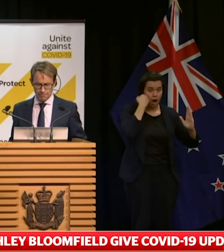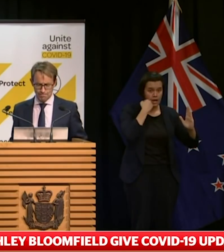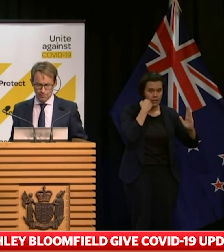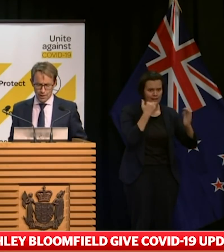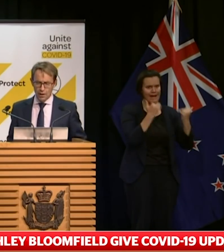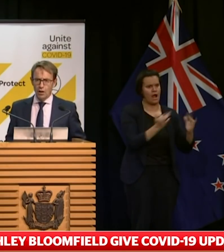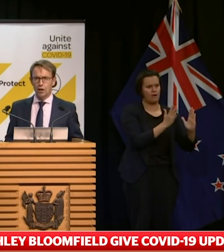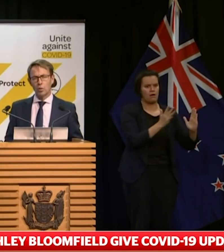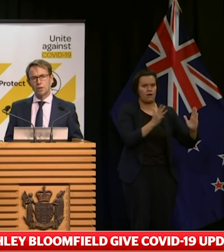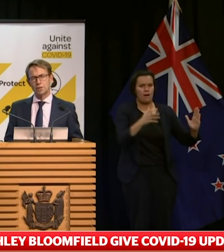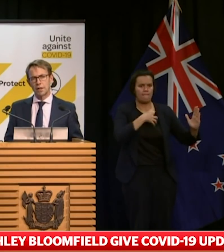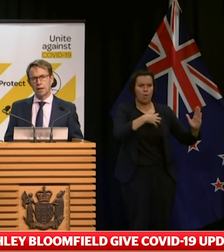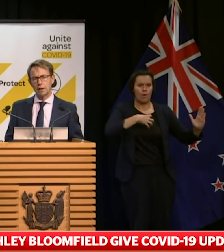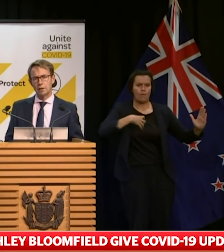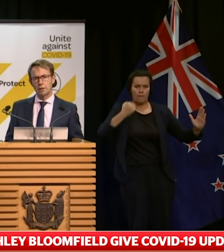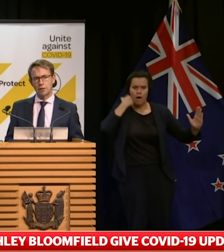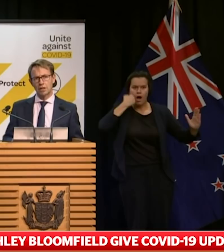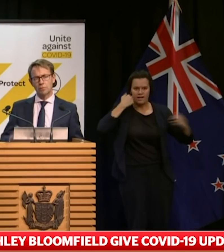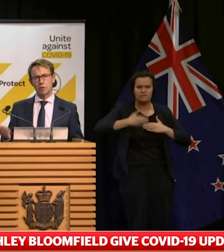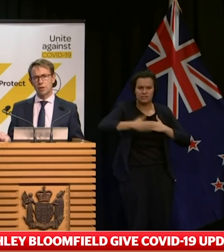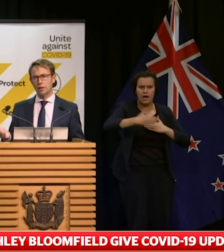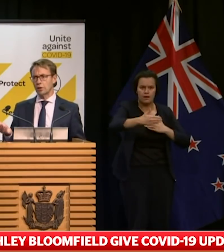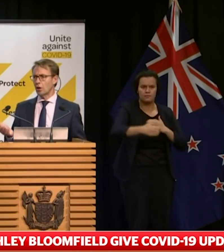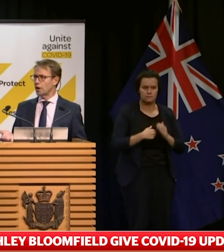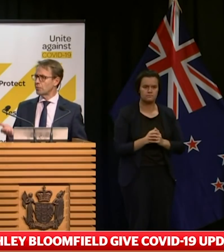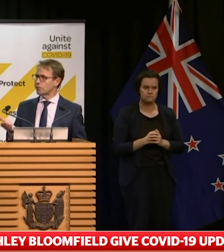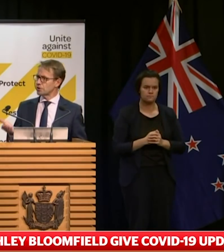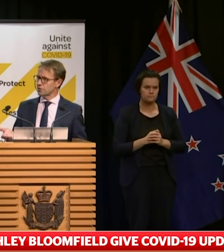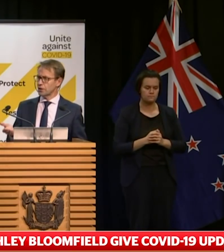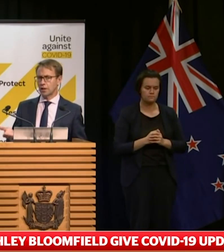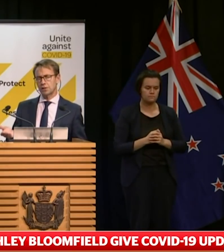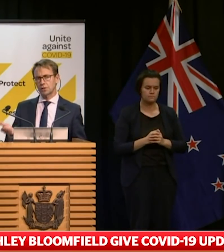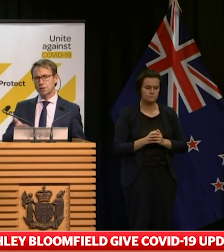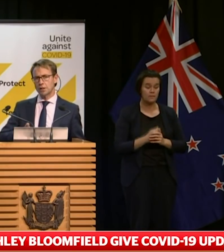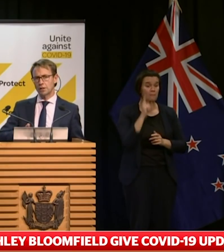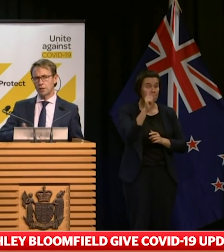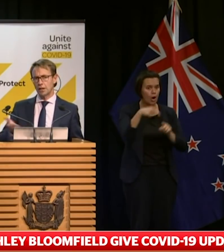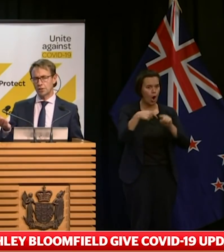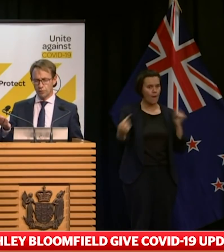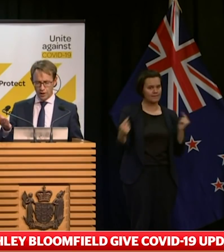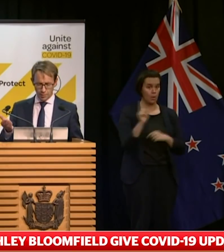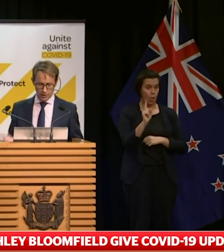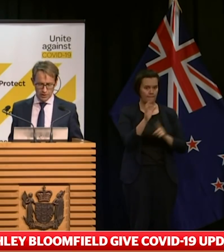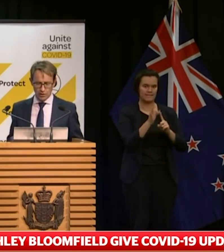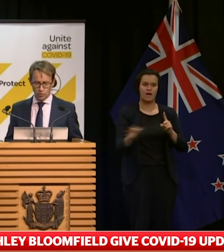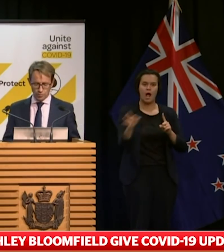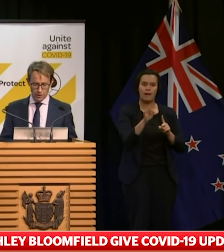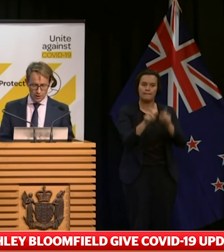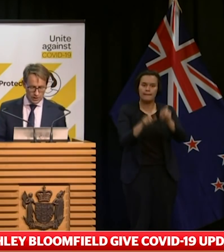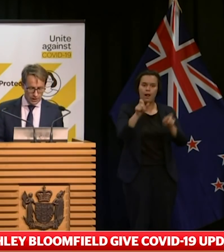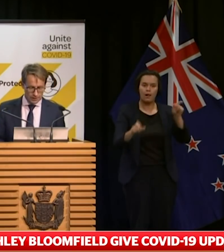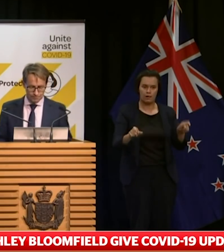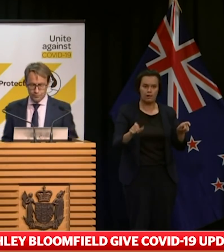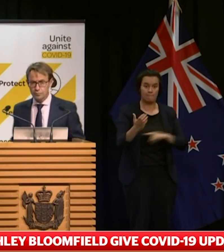day now. Likewise, in counterpoint to that, the high number of Pacifica cases at the outset of the outbreak has now